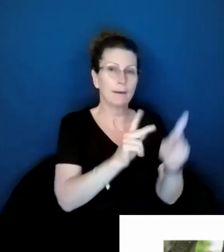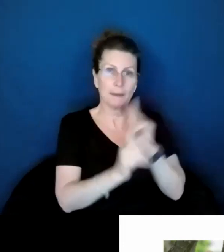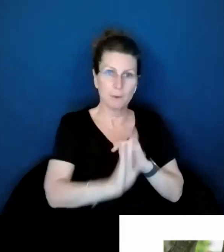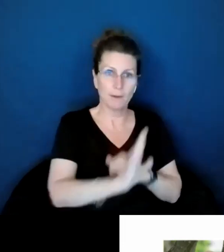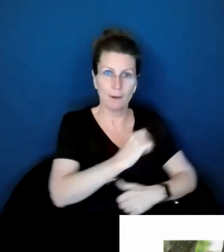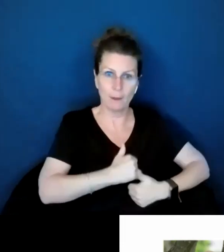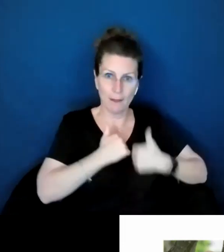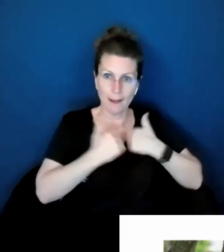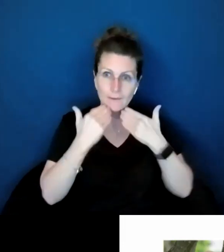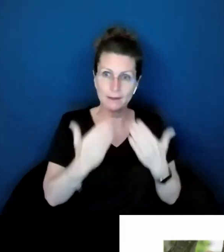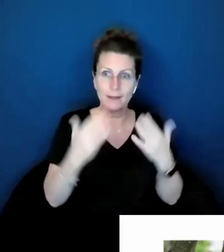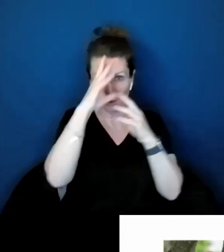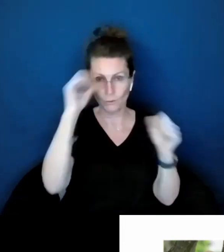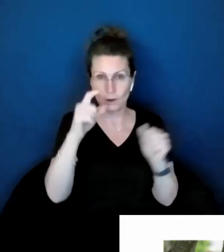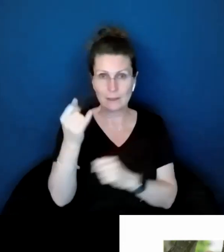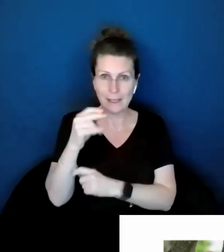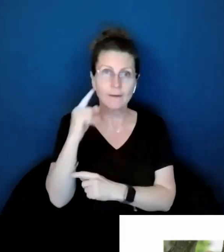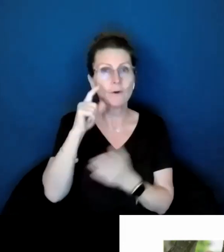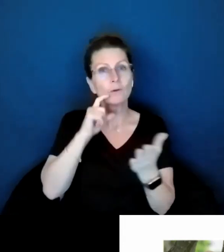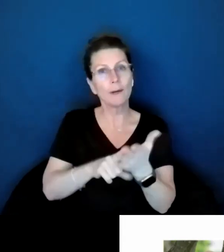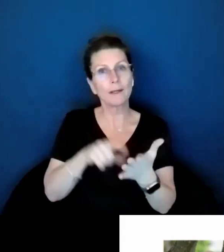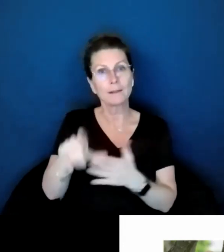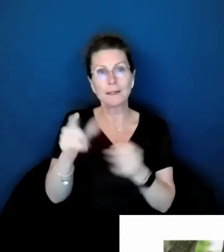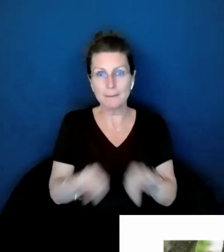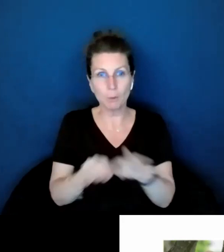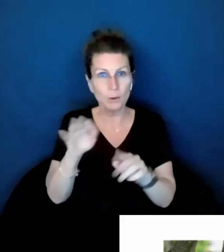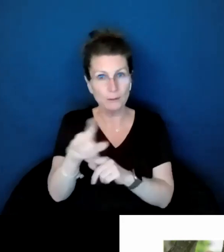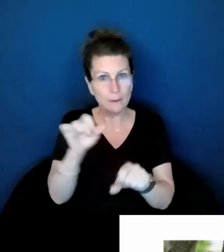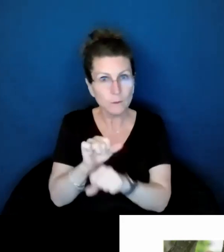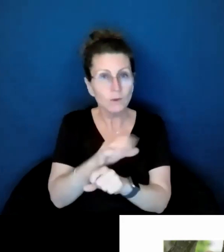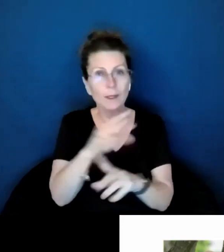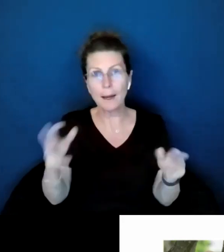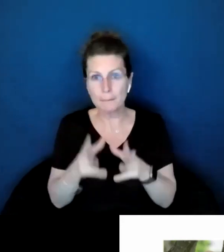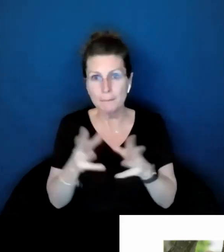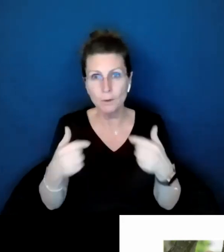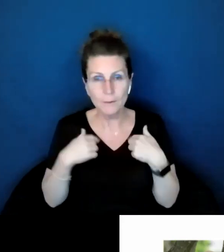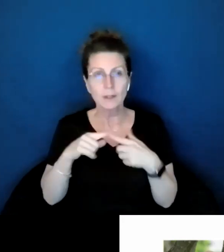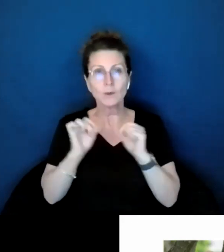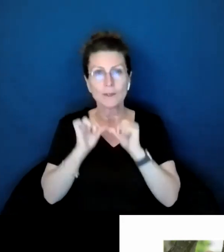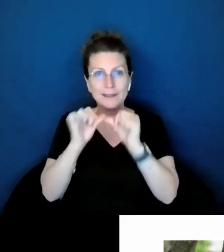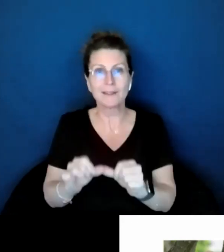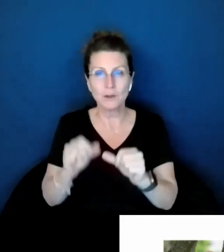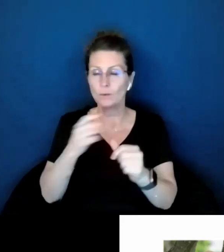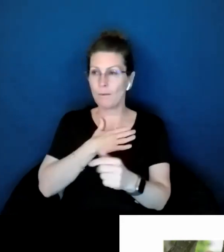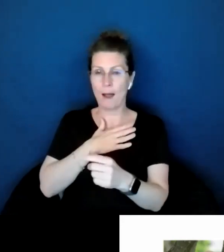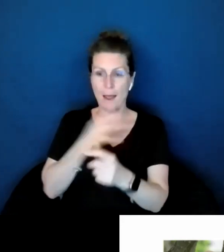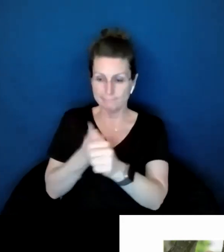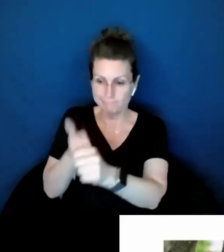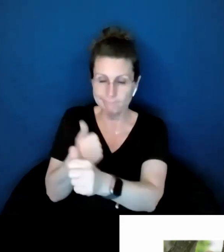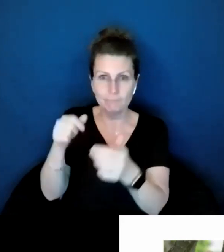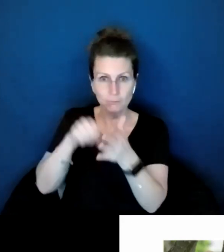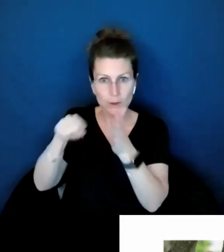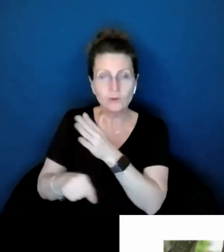you, President Lenton, for recognizing the importance of this work and motivating me to continue my pursuit of informing